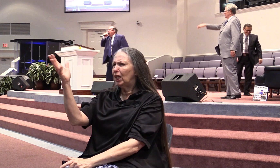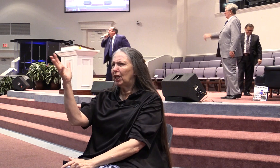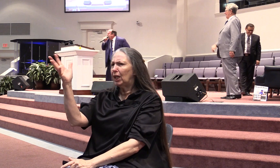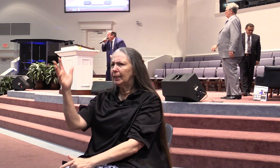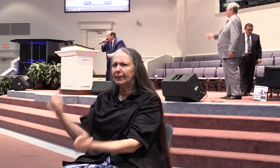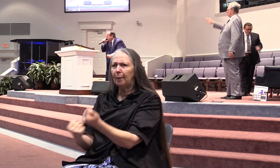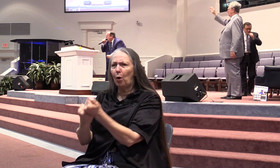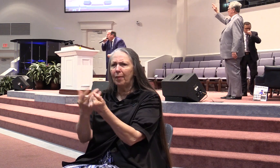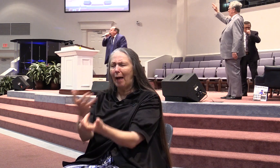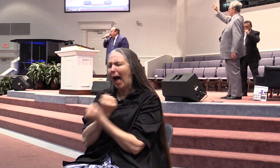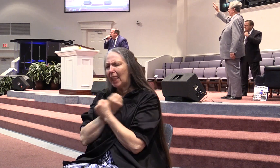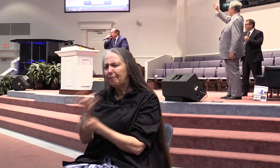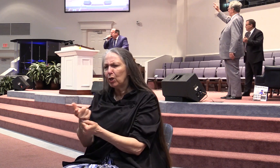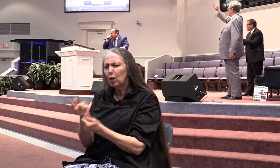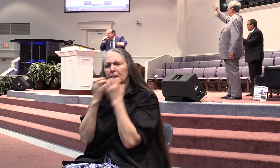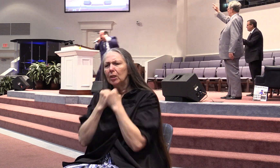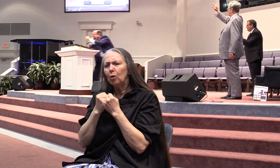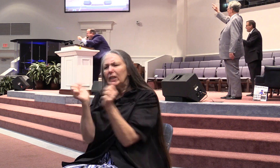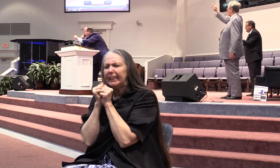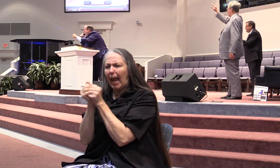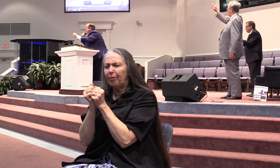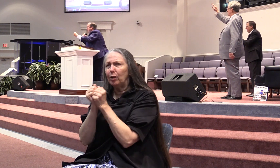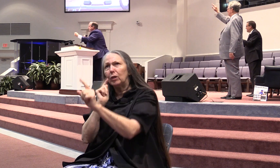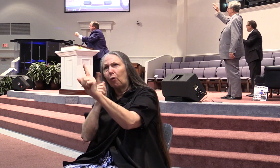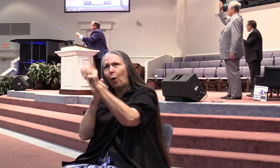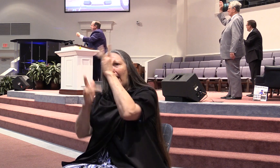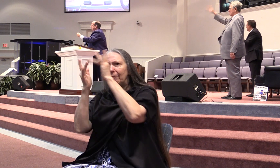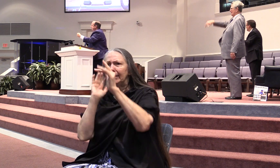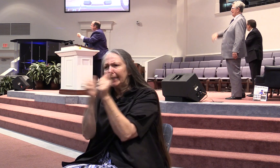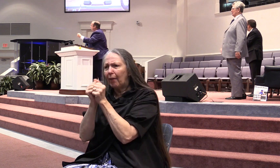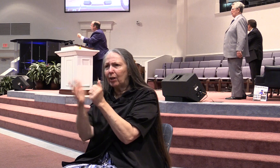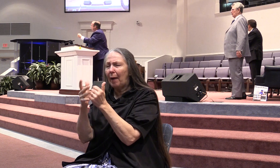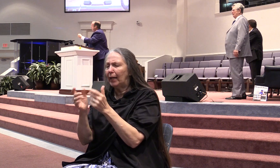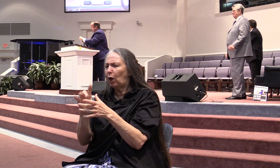you. I love you. We're in this thing together."